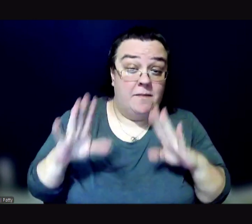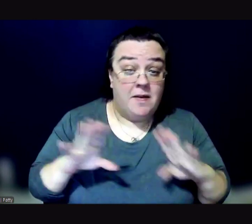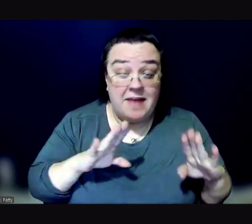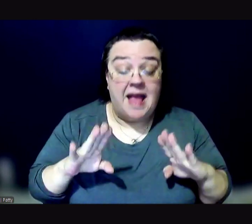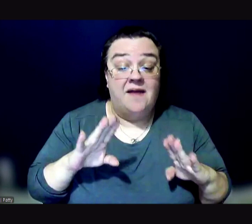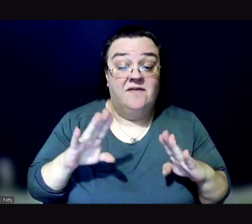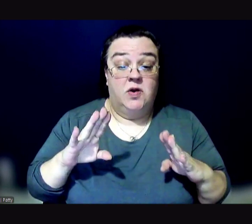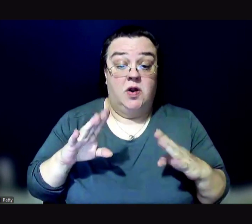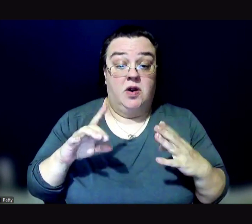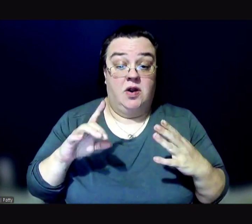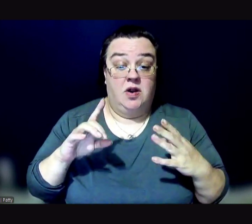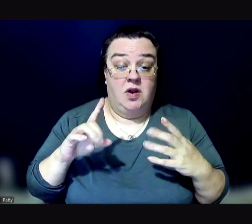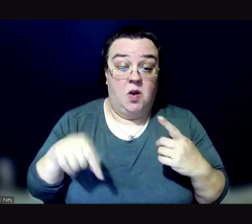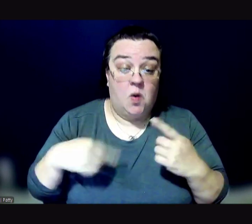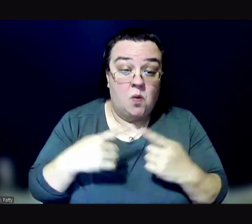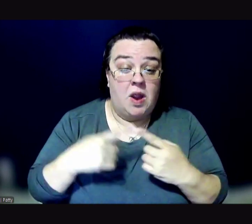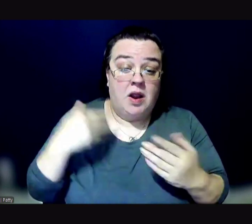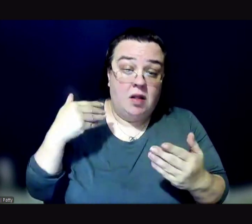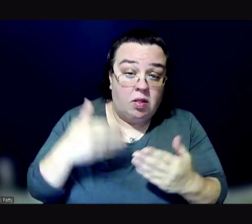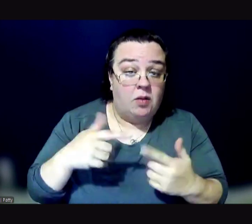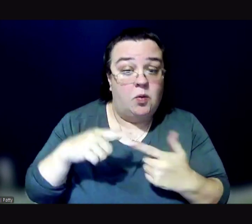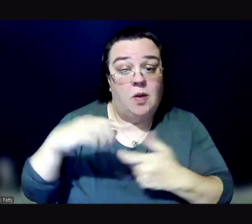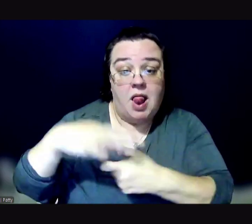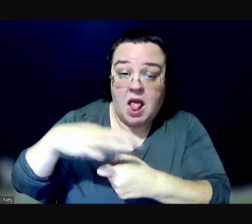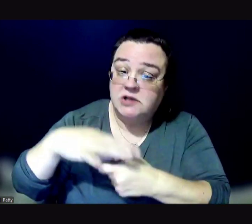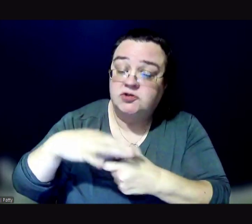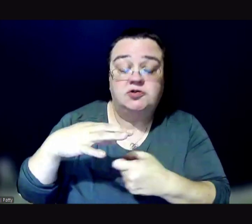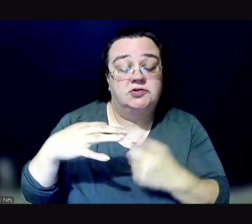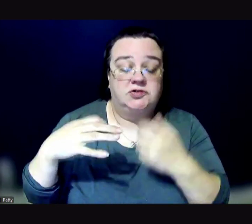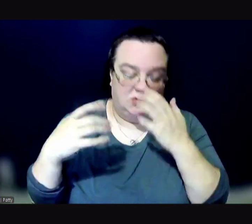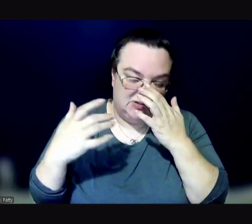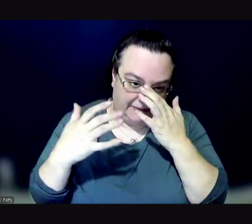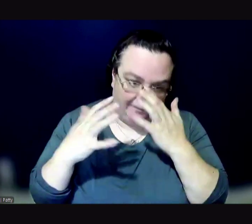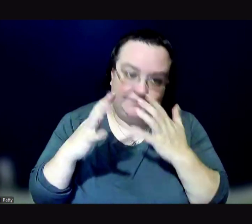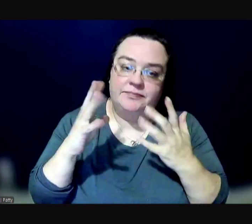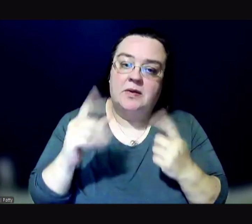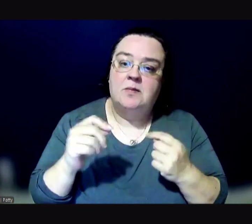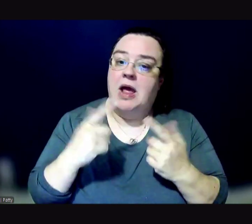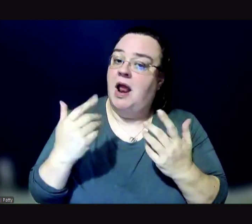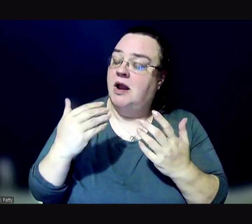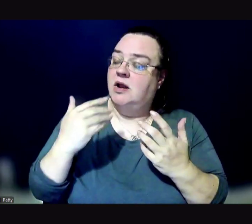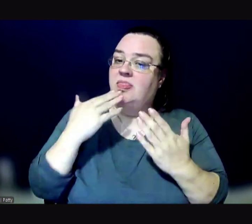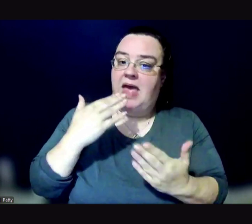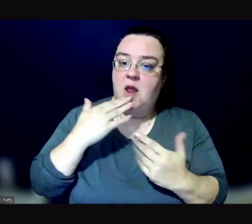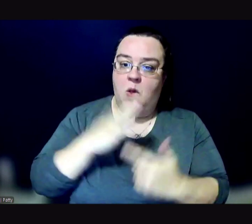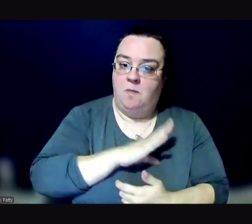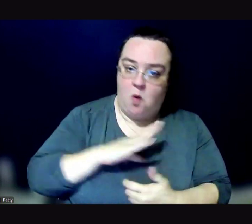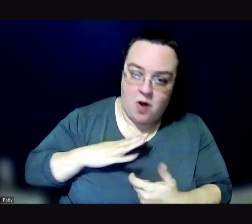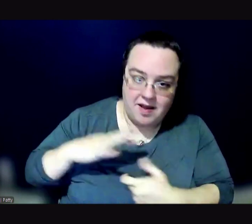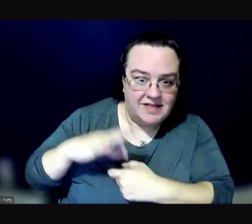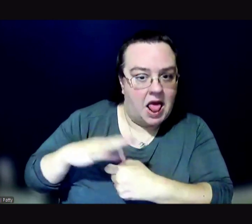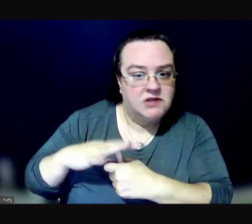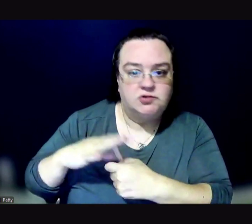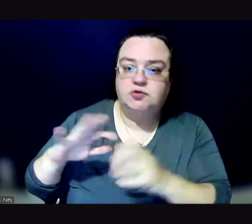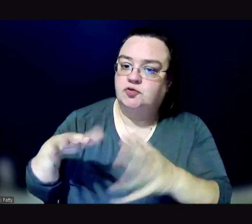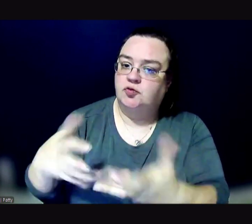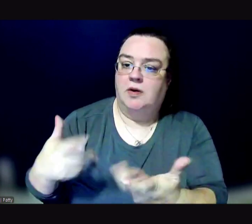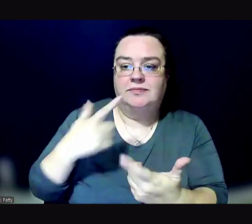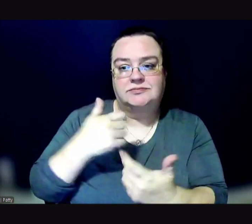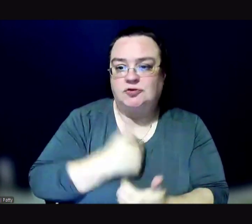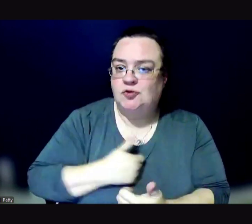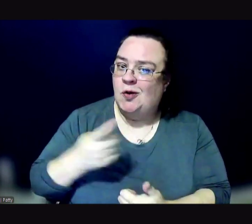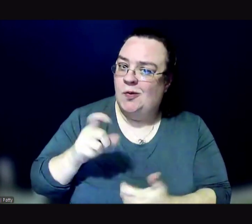elections. Just calling that out. But thank you to the Board of Elections. I'm sorry that you guys had to go up and endure things like